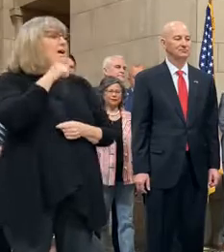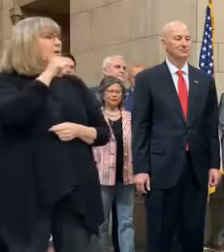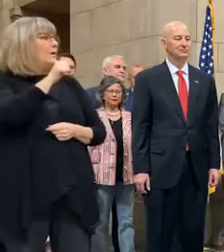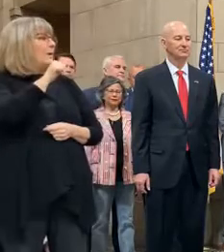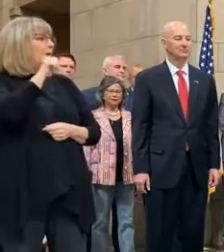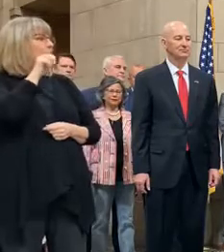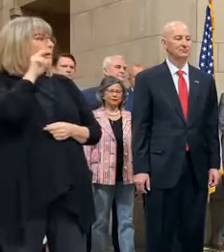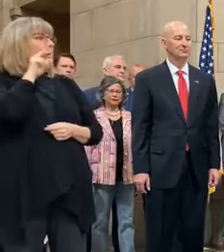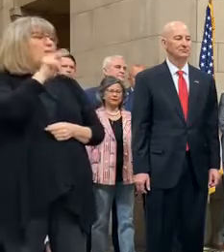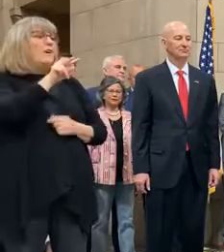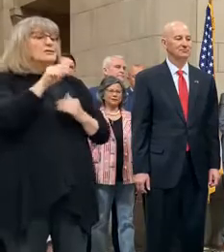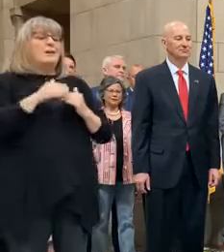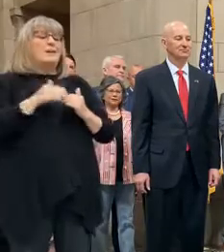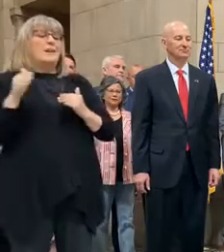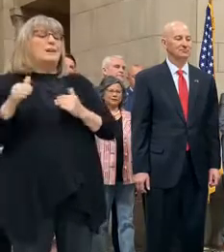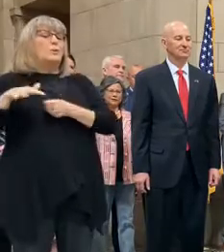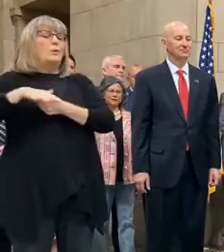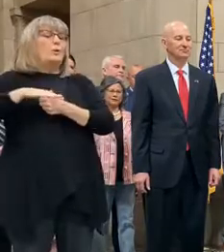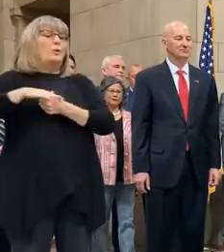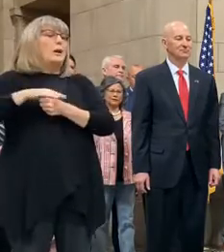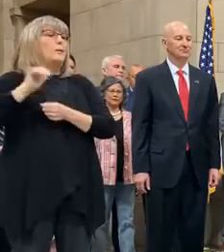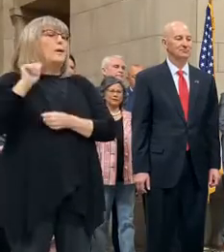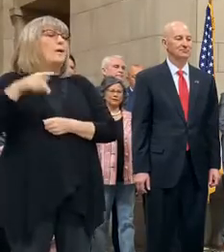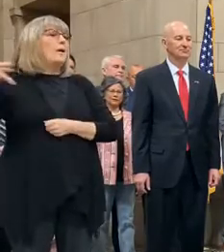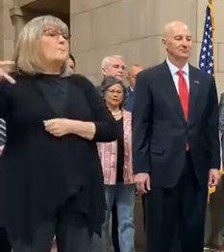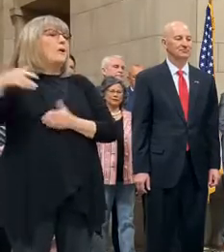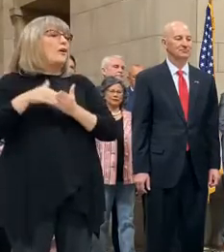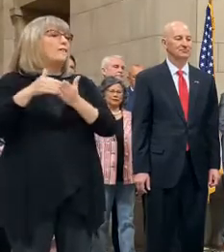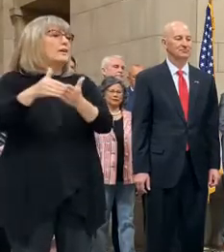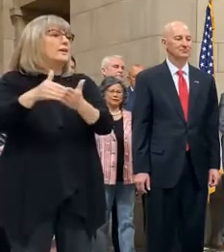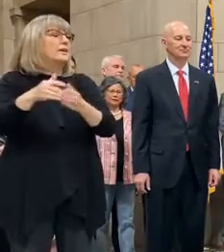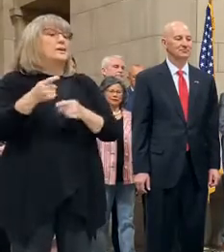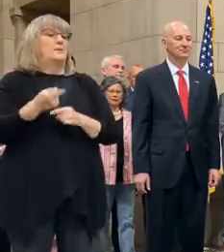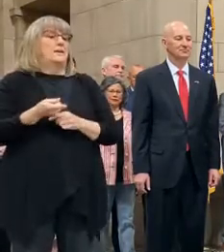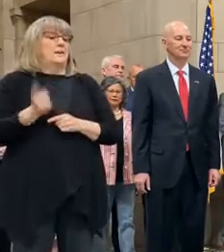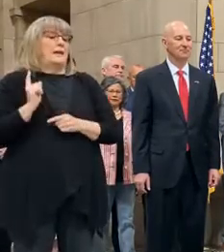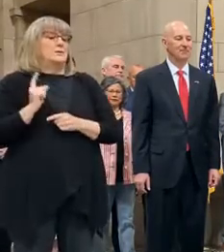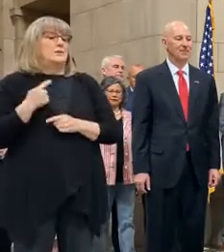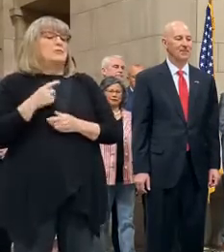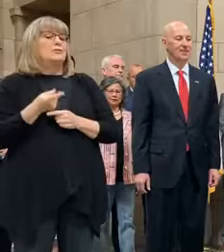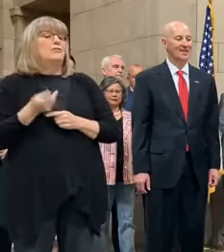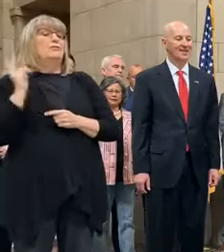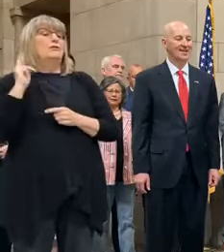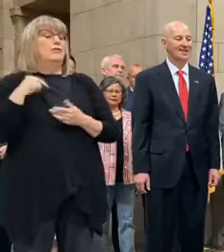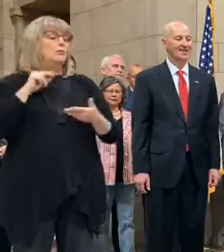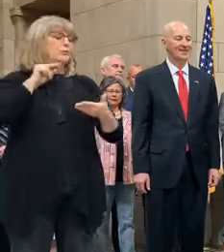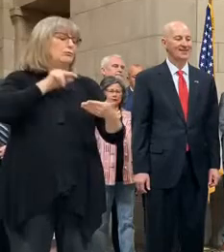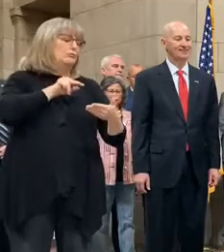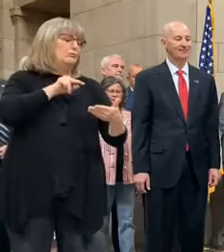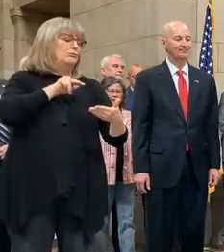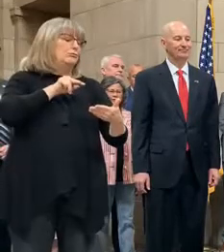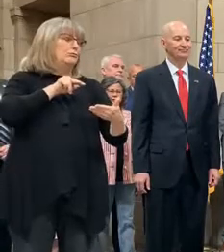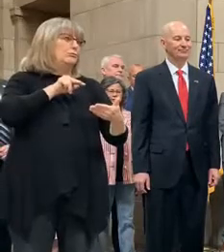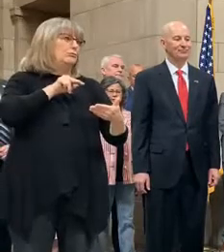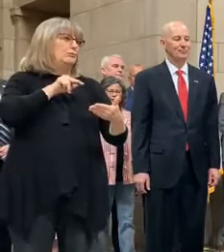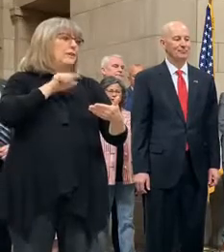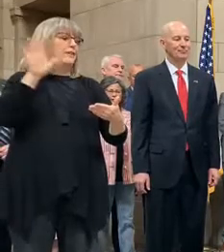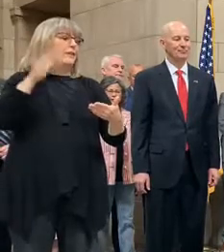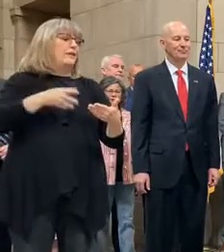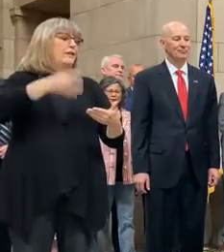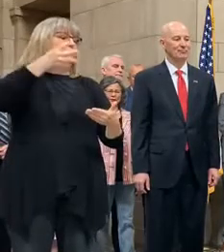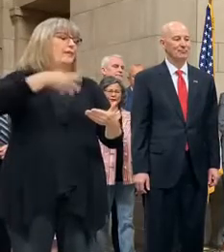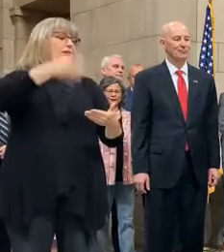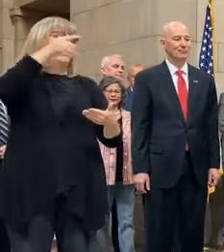the next door neighbor thing very often, but not last weekend, the weekend before, I'm looking at my next door neighbor